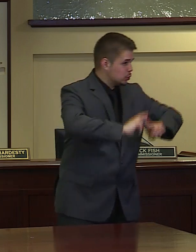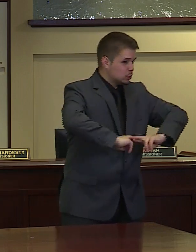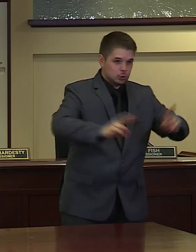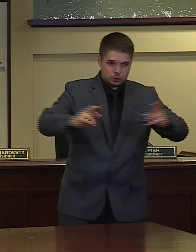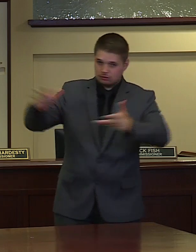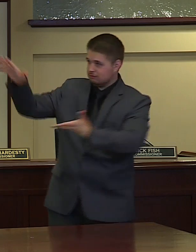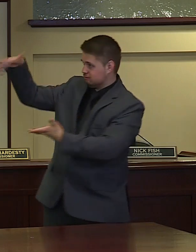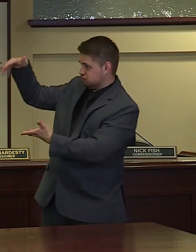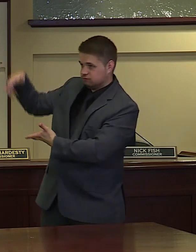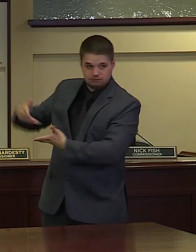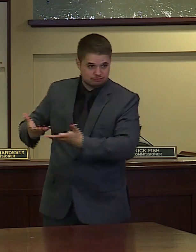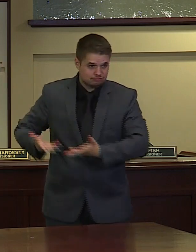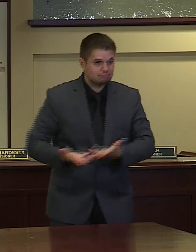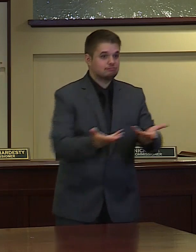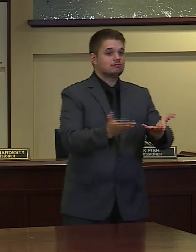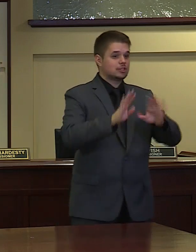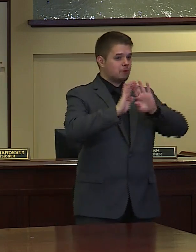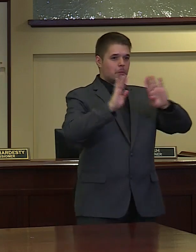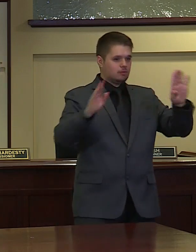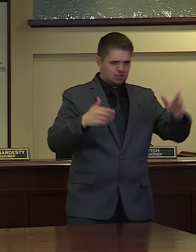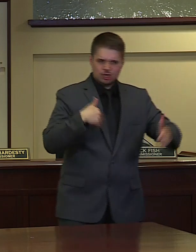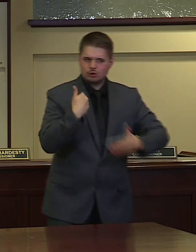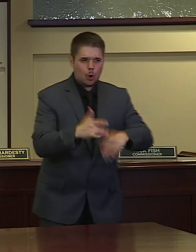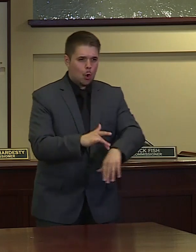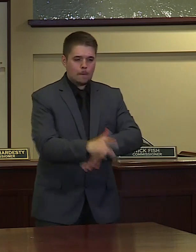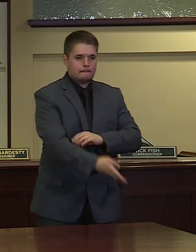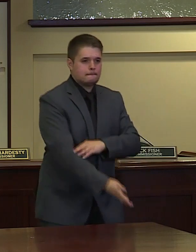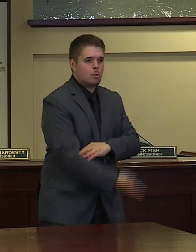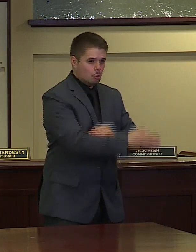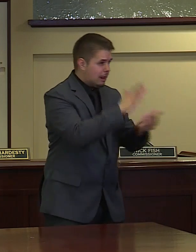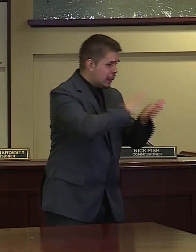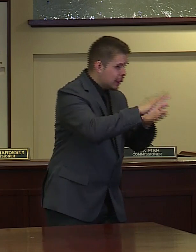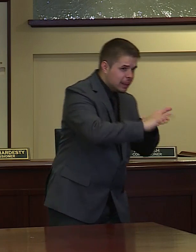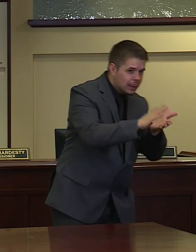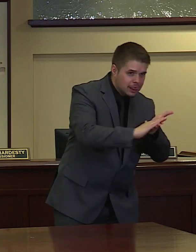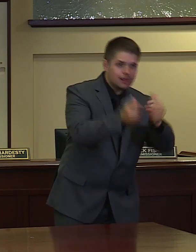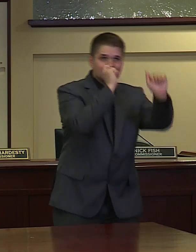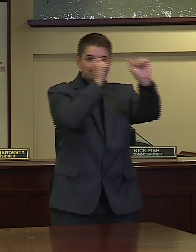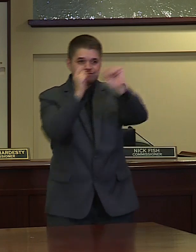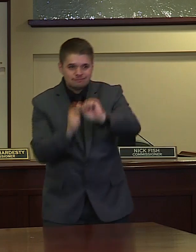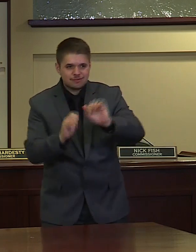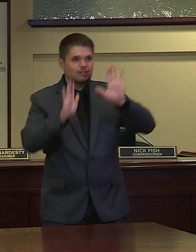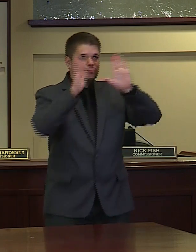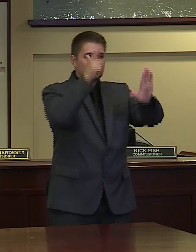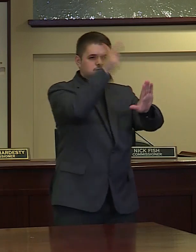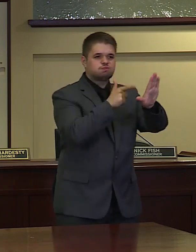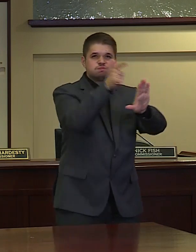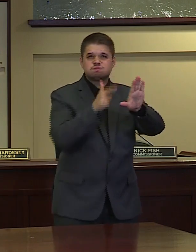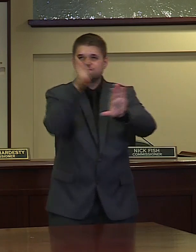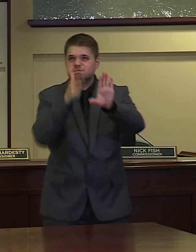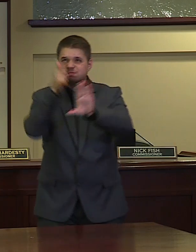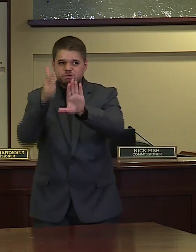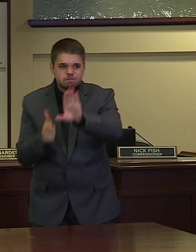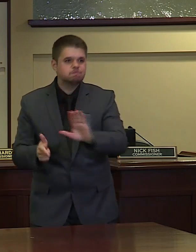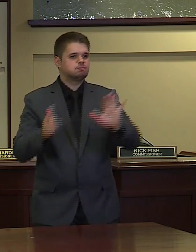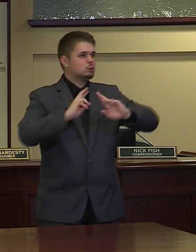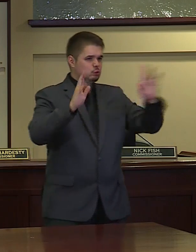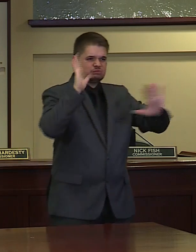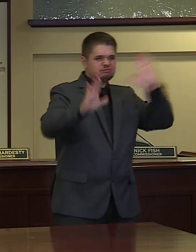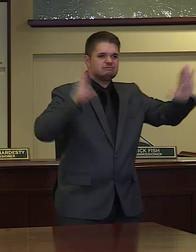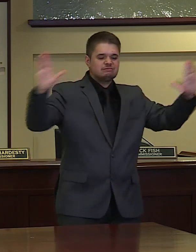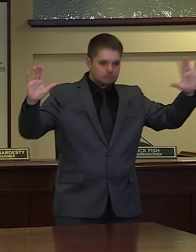And they hit the street early to start cleaning up and boarding up businesses. I call Chris Warner, the director of